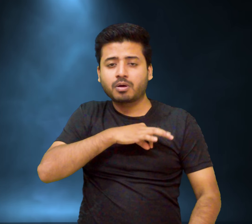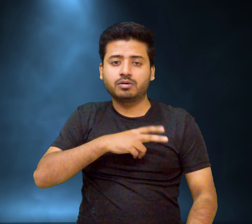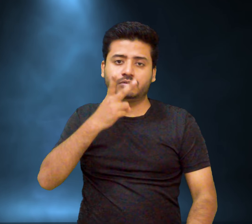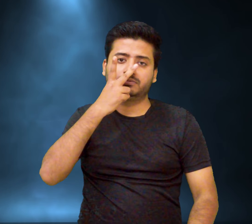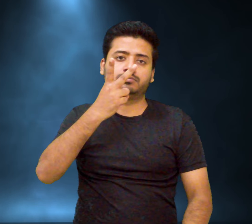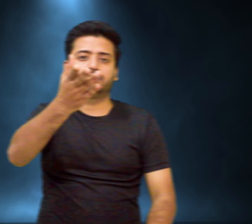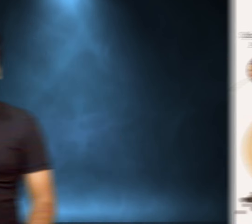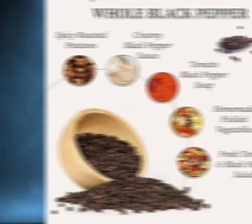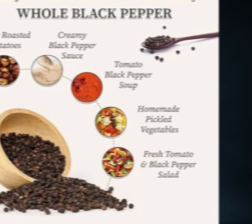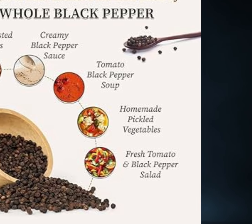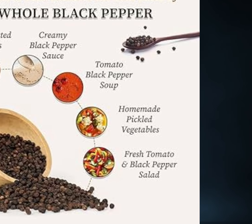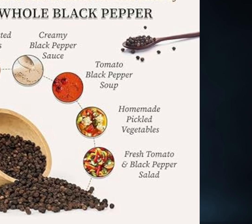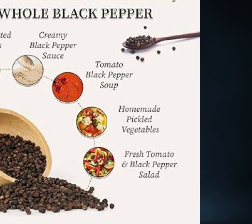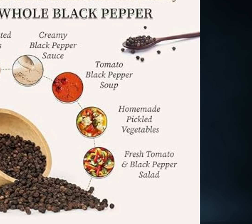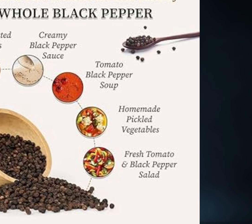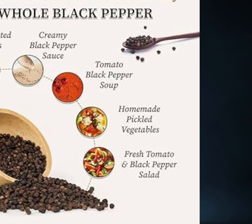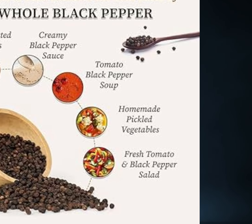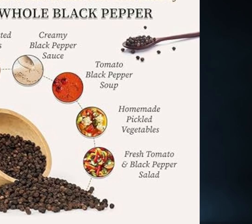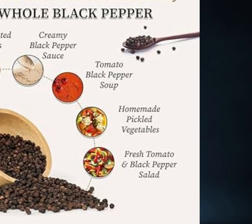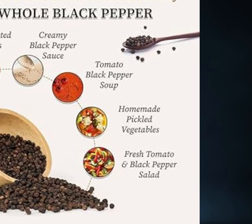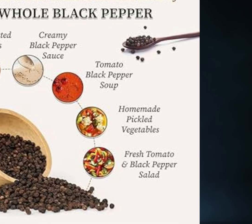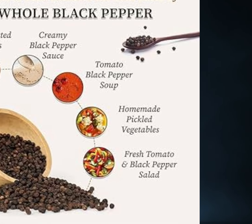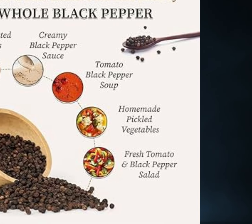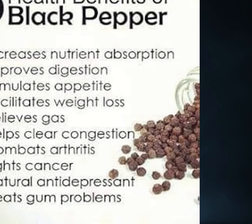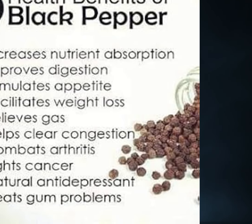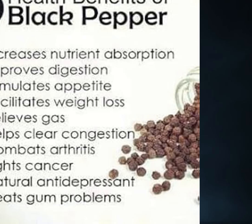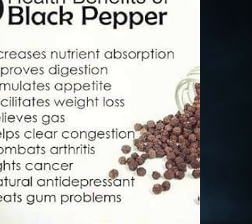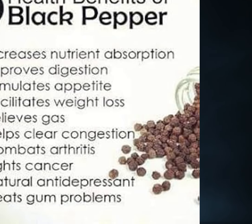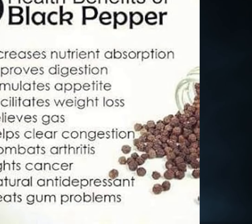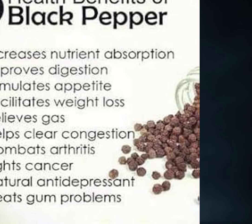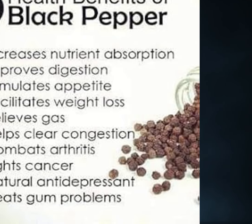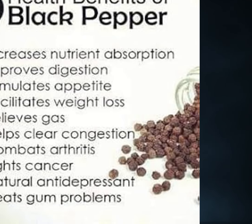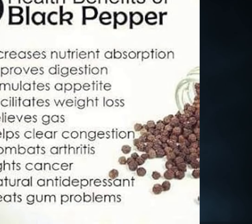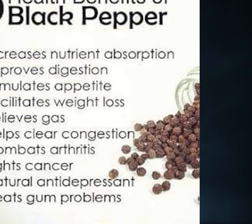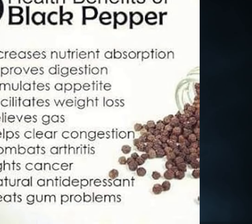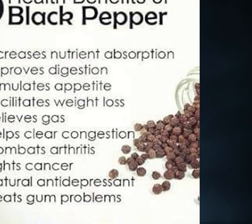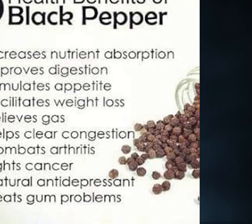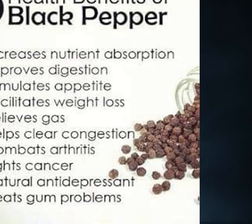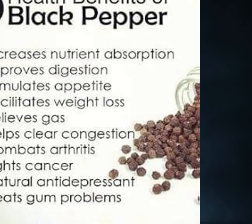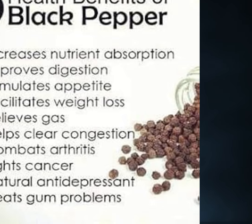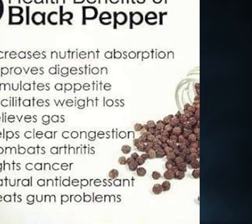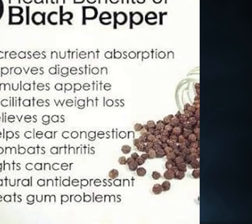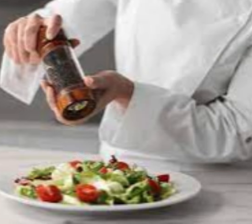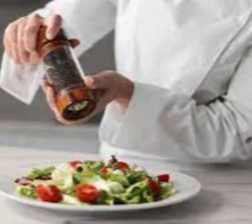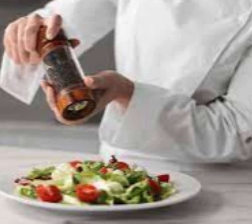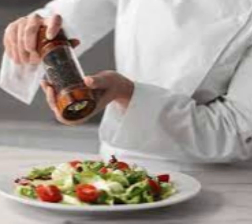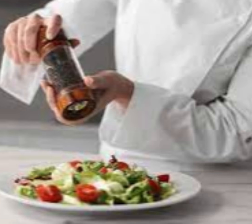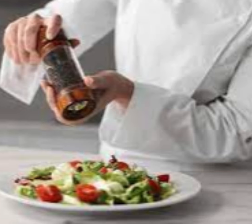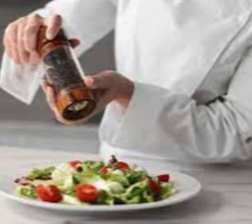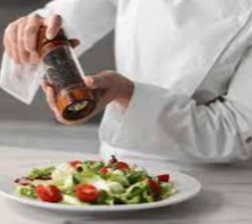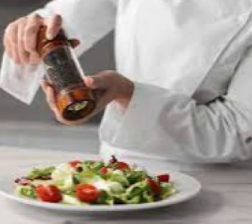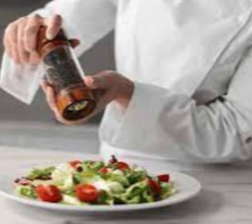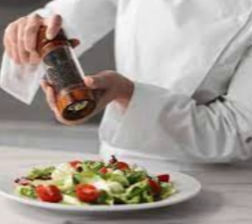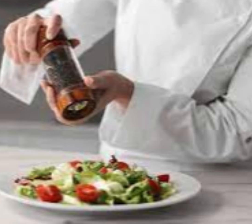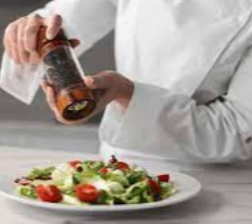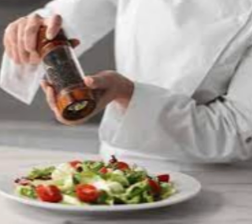beta-carotene, selenium, and certain B vitamins. Rich in antioxidants and anti-inflammatory properties. The antioxidants